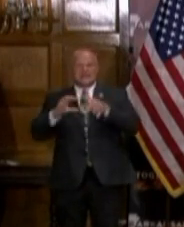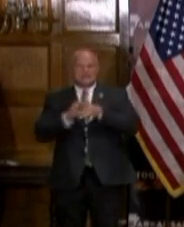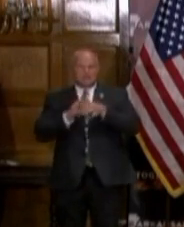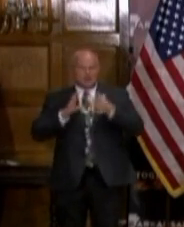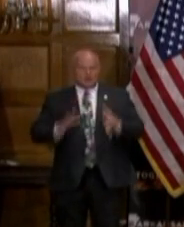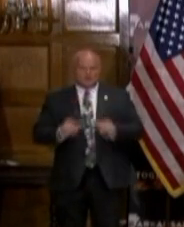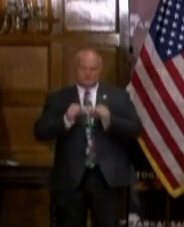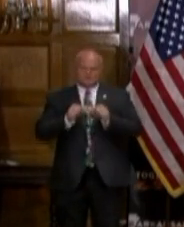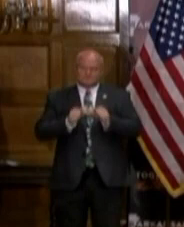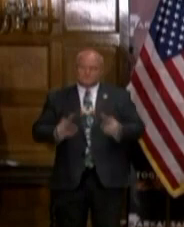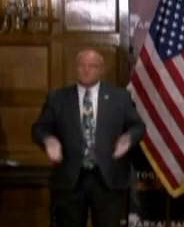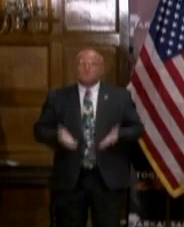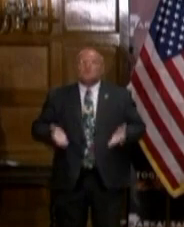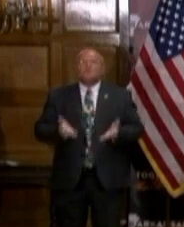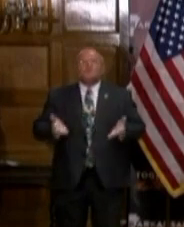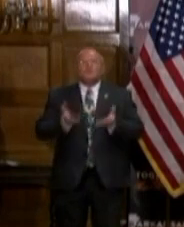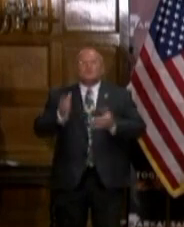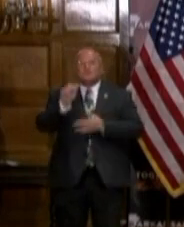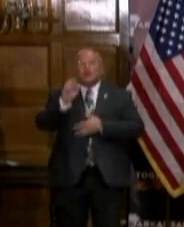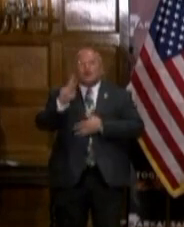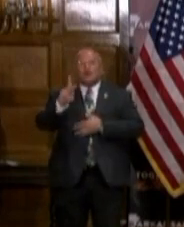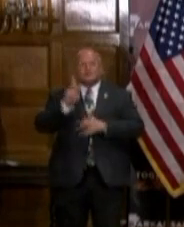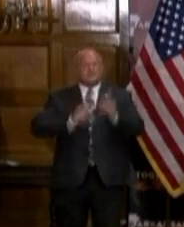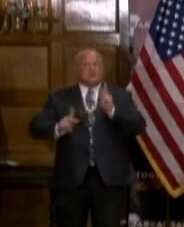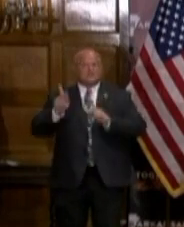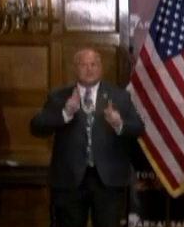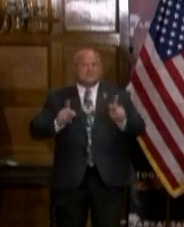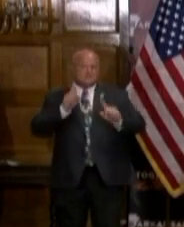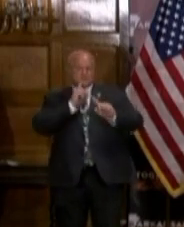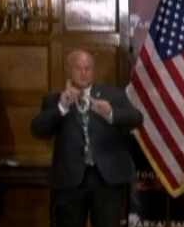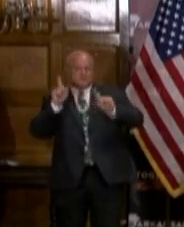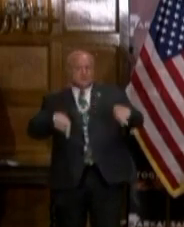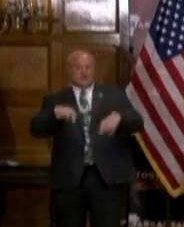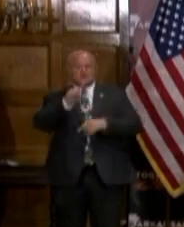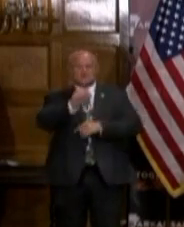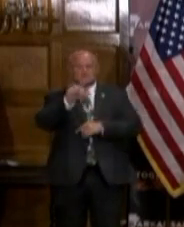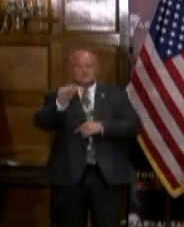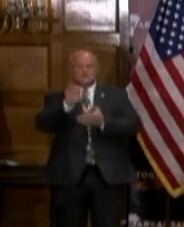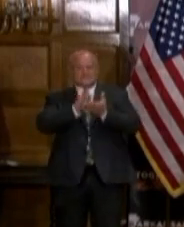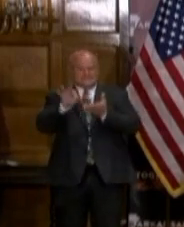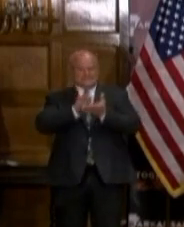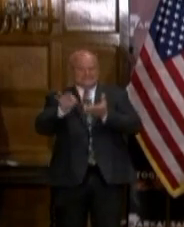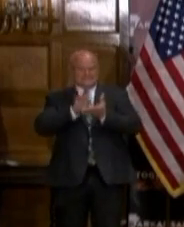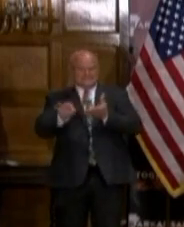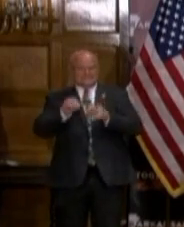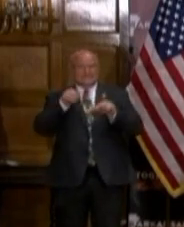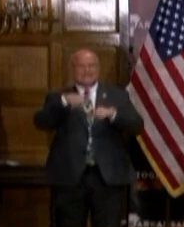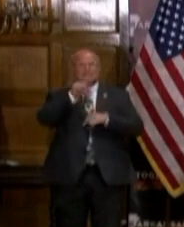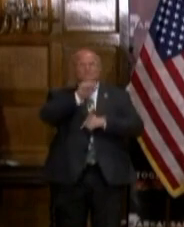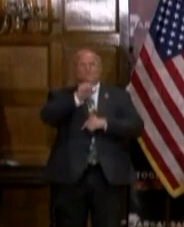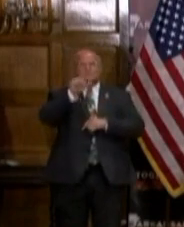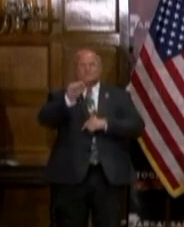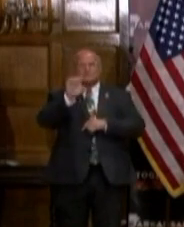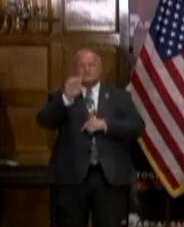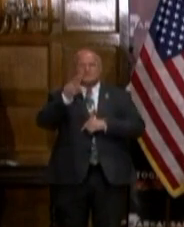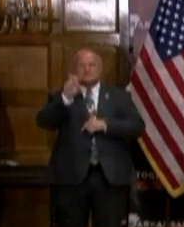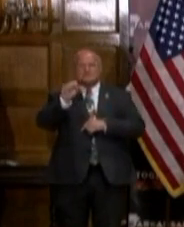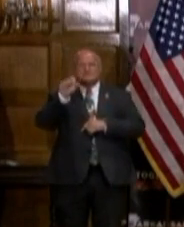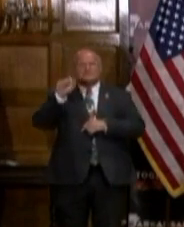have continued to encourage Arkansas residents to respond to 2020 census at